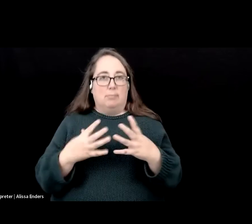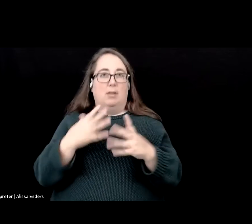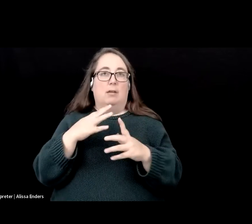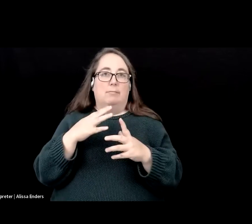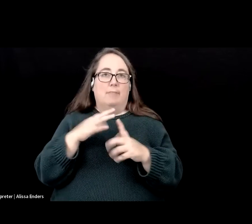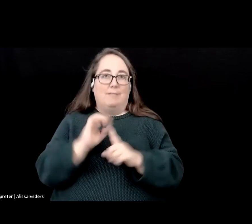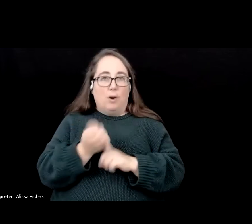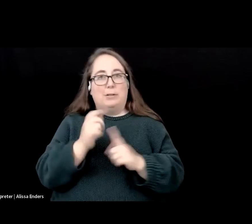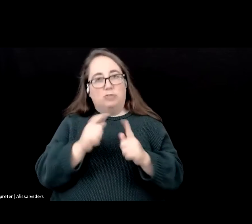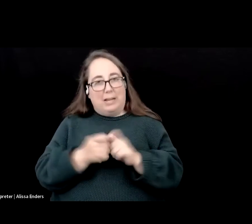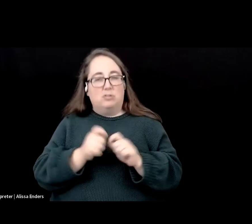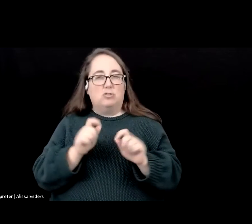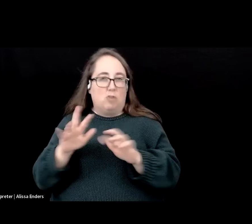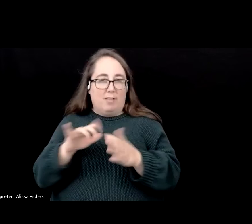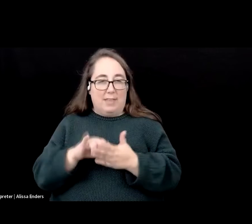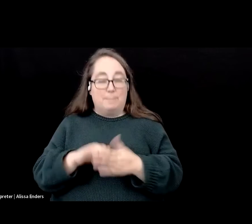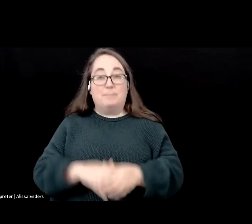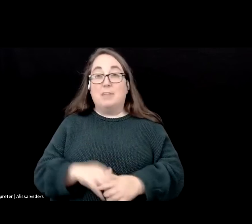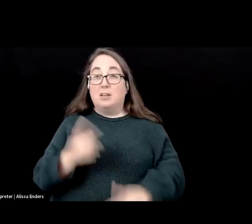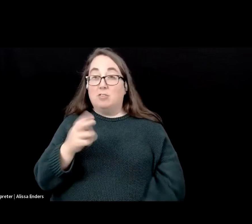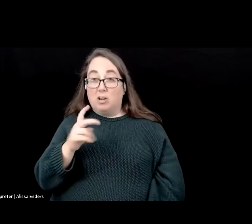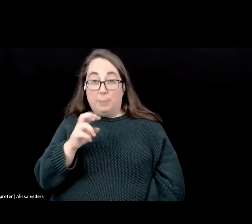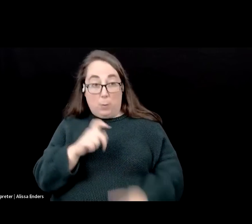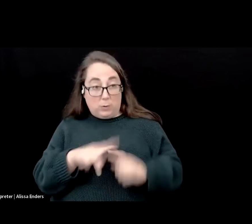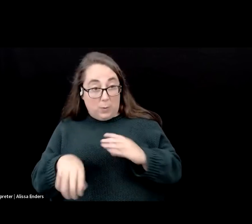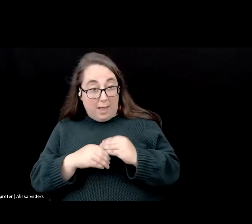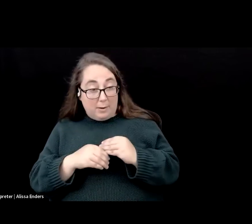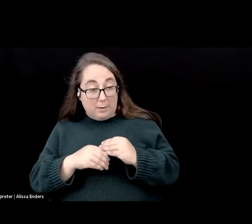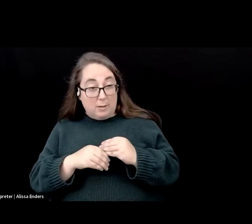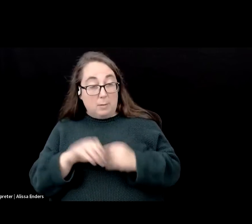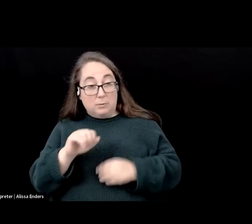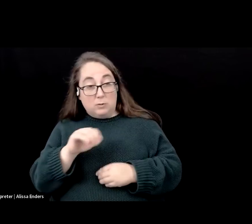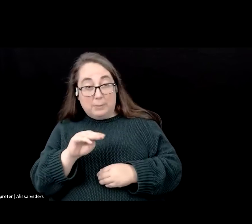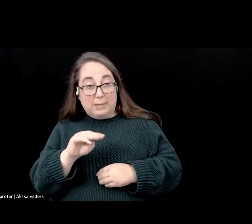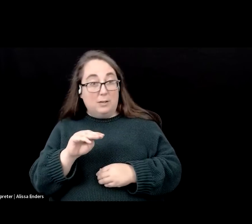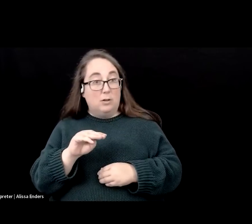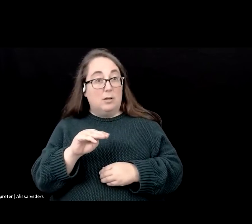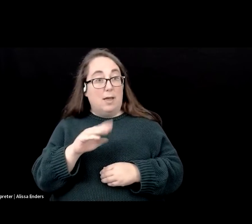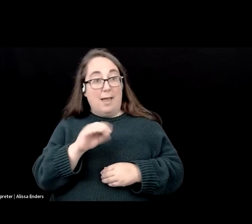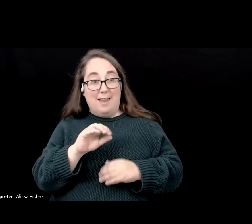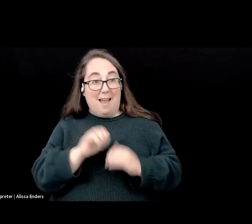et cetera? Dr. Baer, would you like to say anything about social media and portrayal of women's issues?